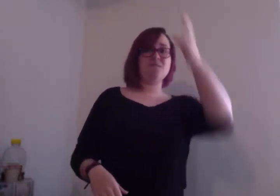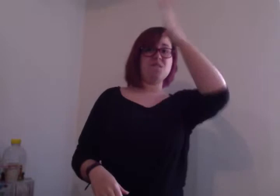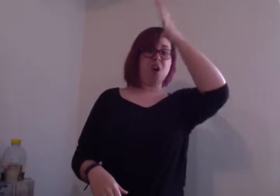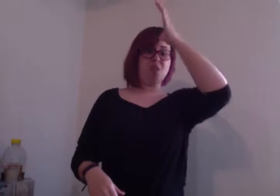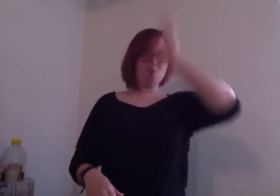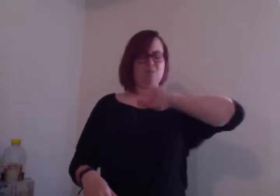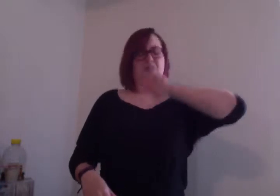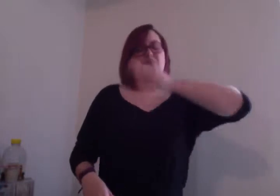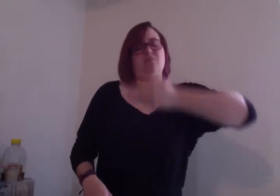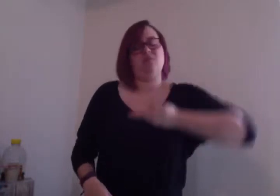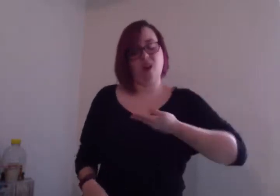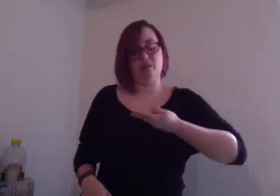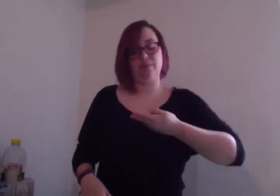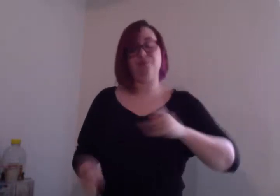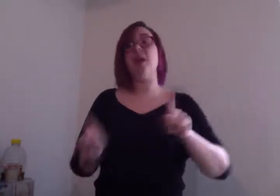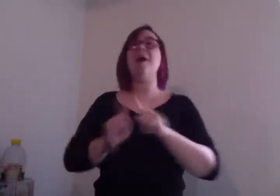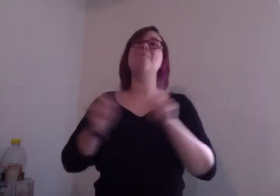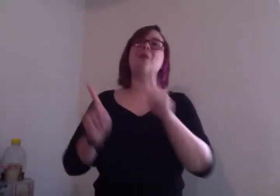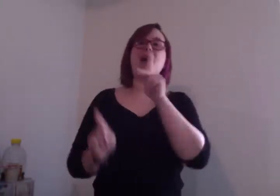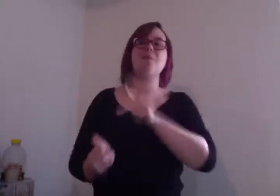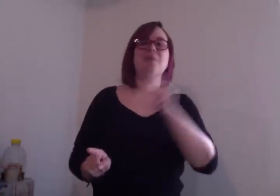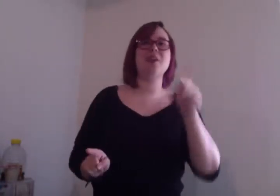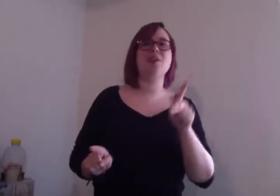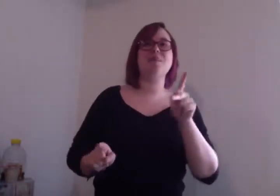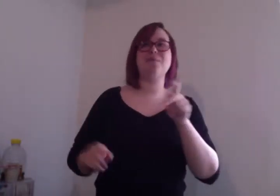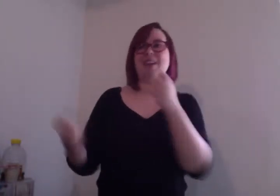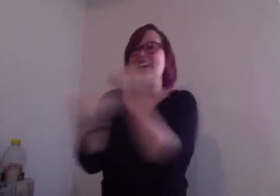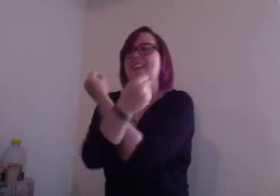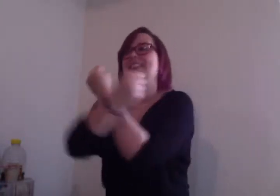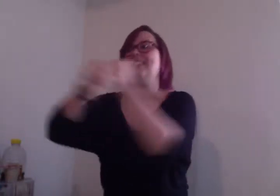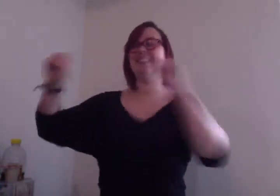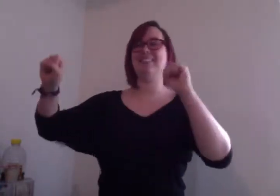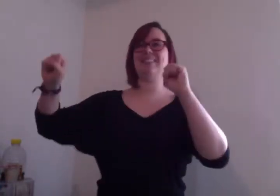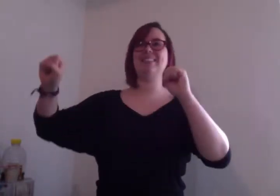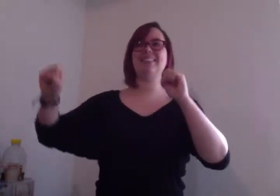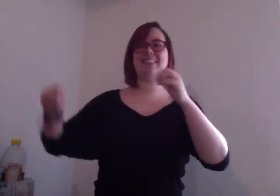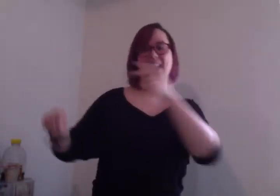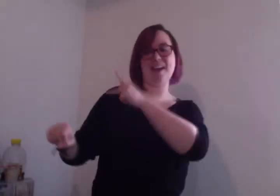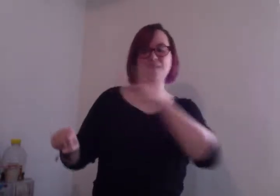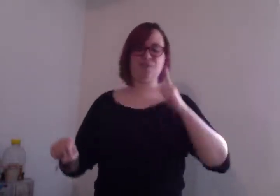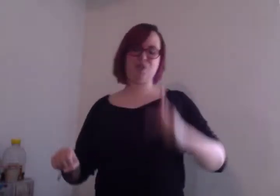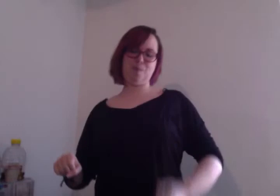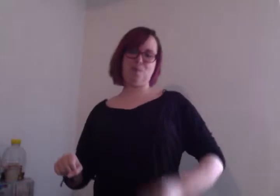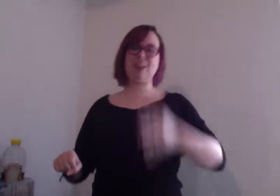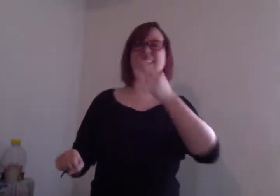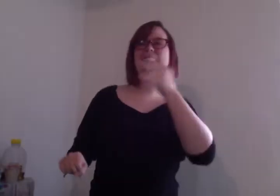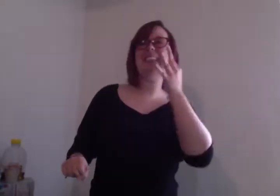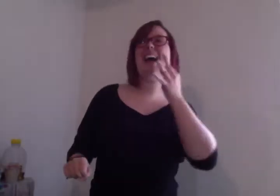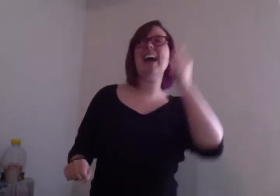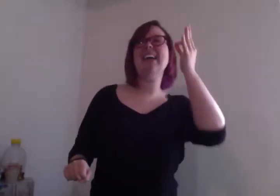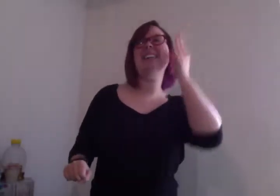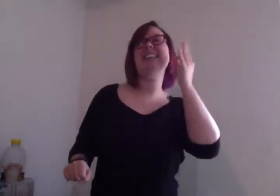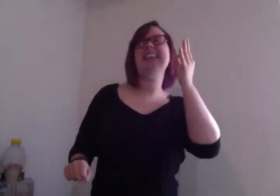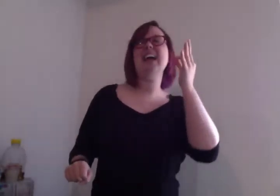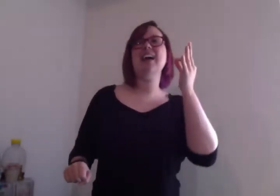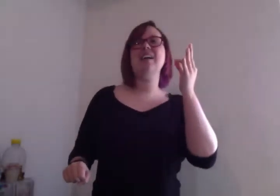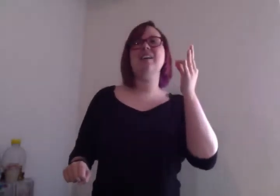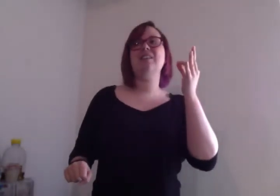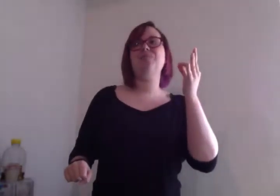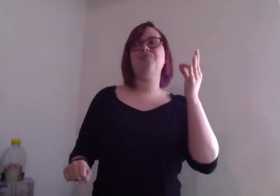her safely home again. That made Captain Hook, the leader of the pirates, madder at Peter Pan than he had